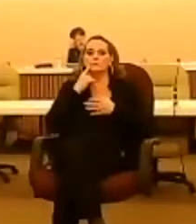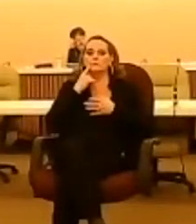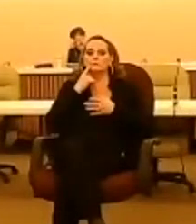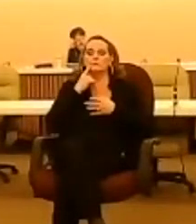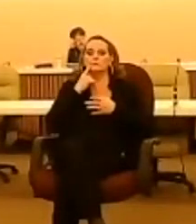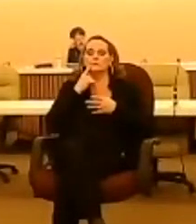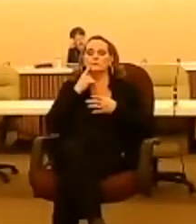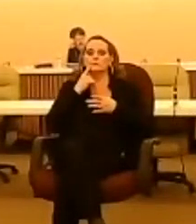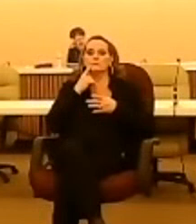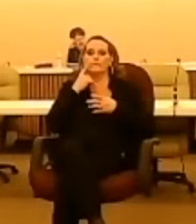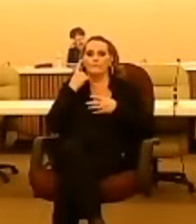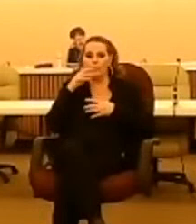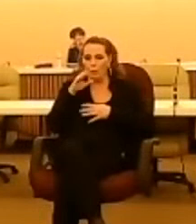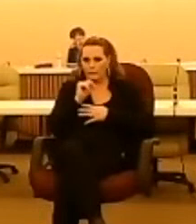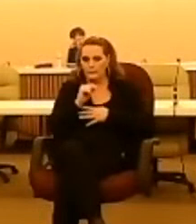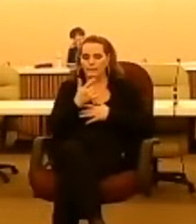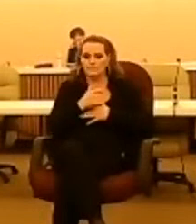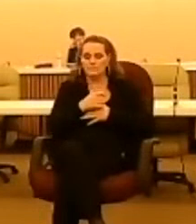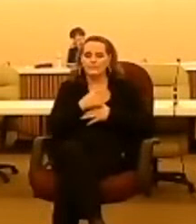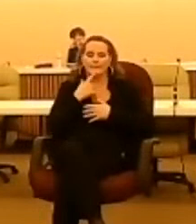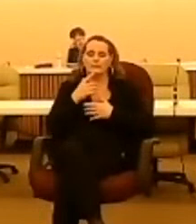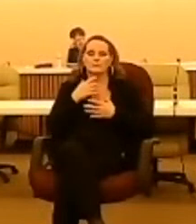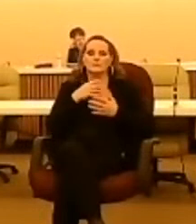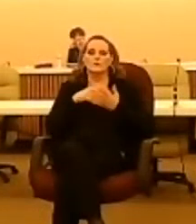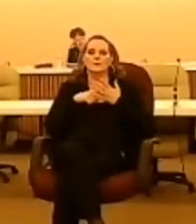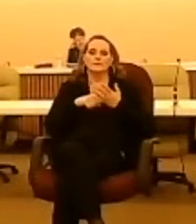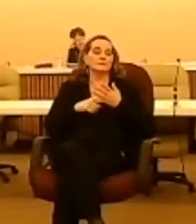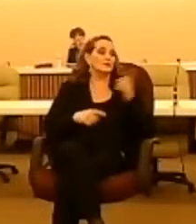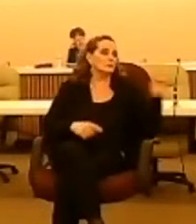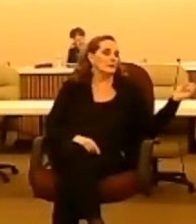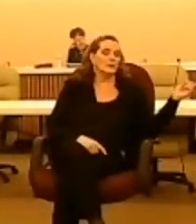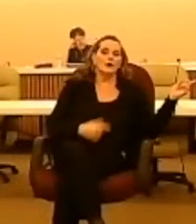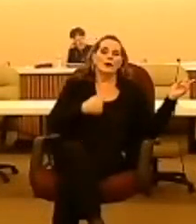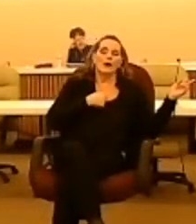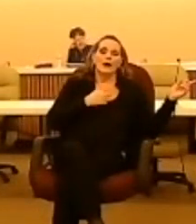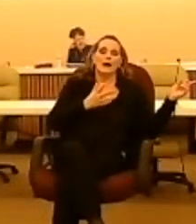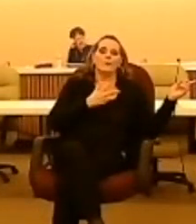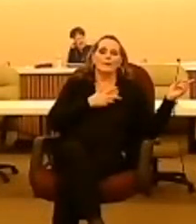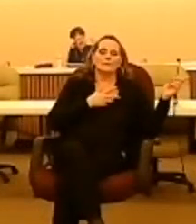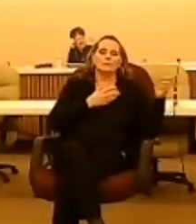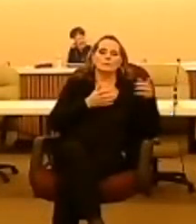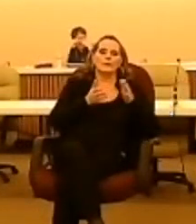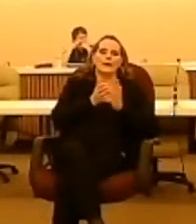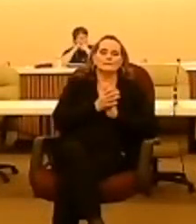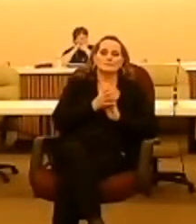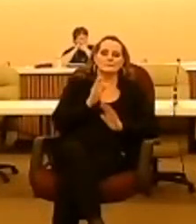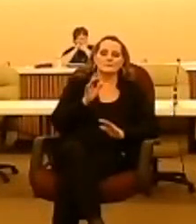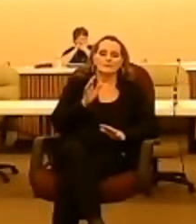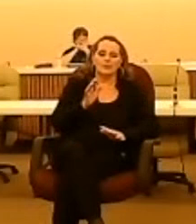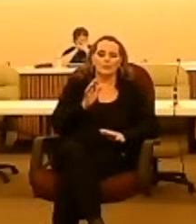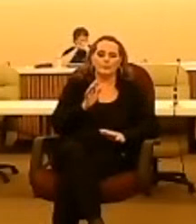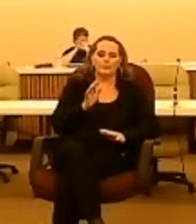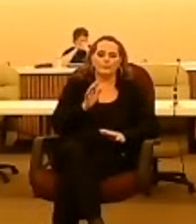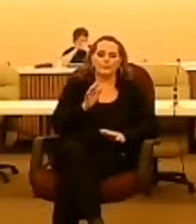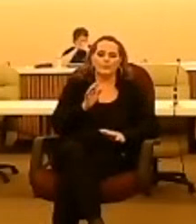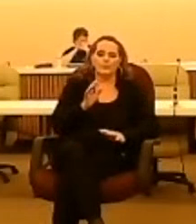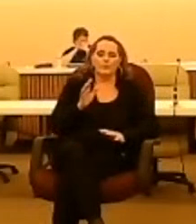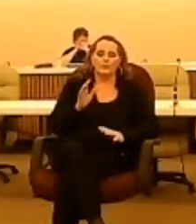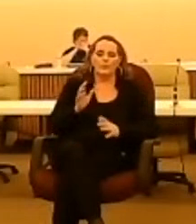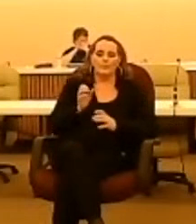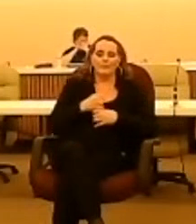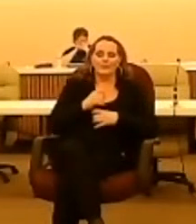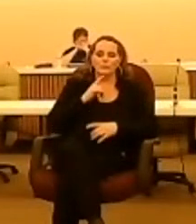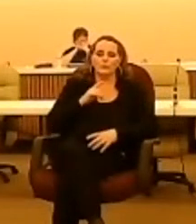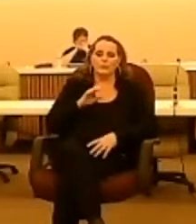go. Any further discussion? I'd just like to ask Counselor to have our client make sure that